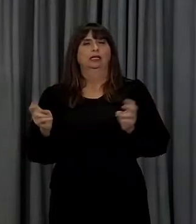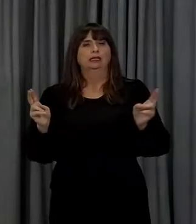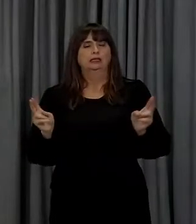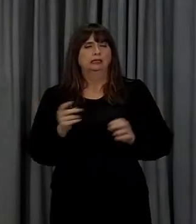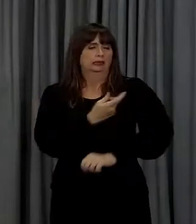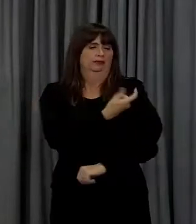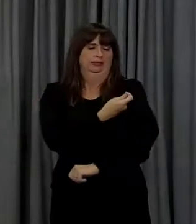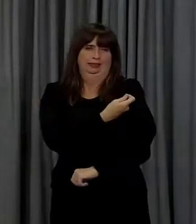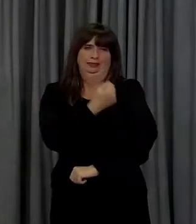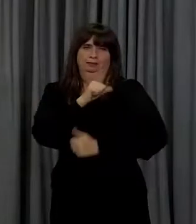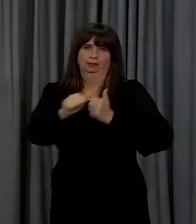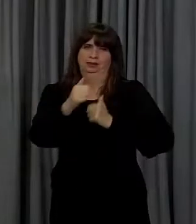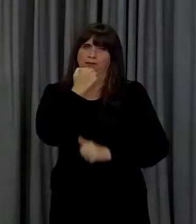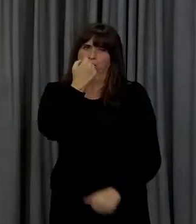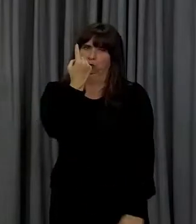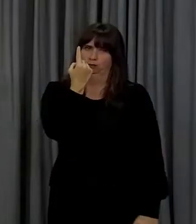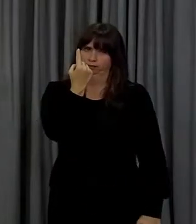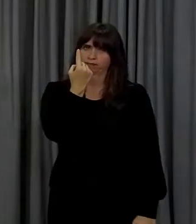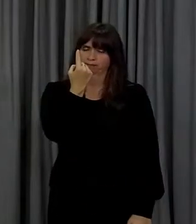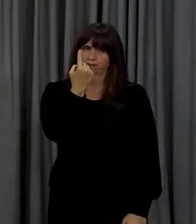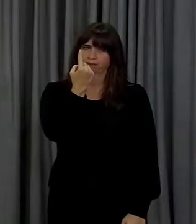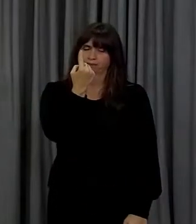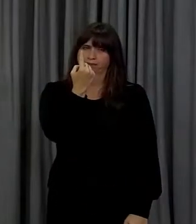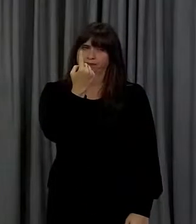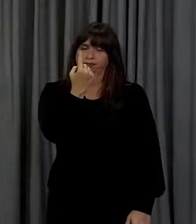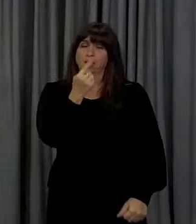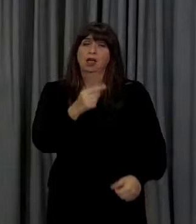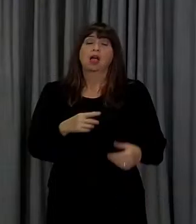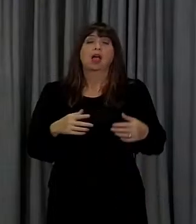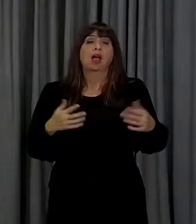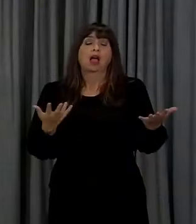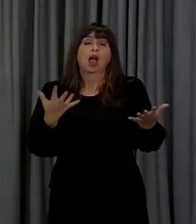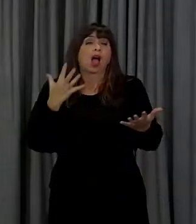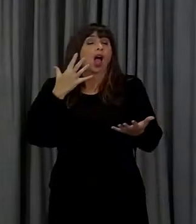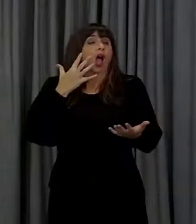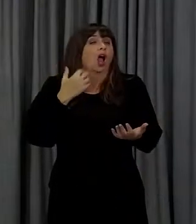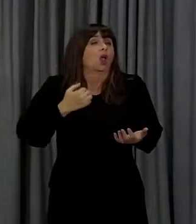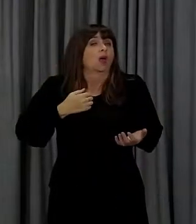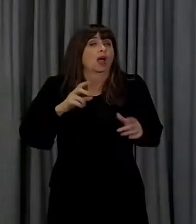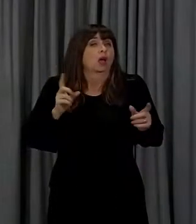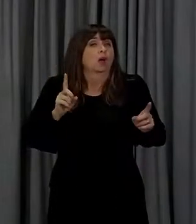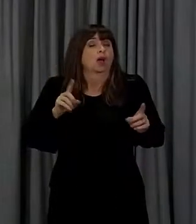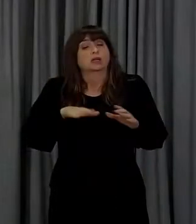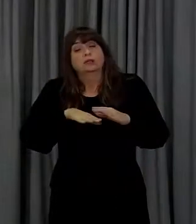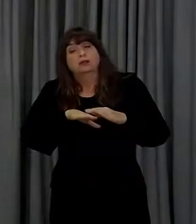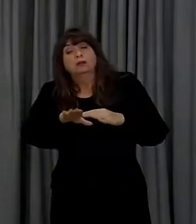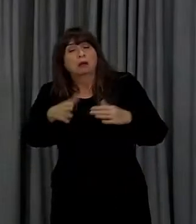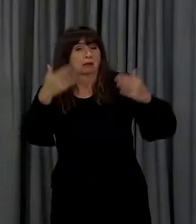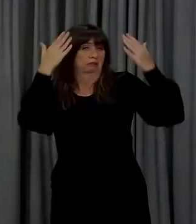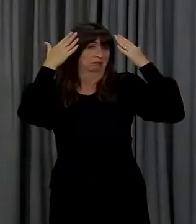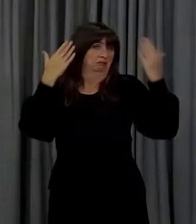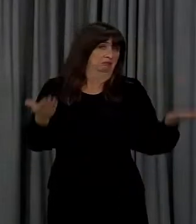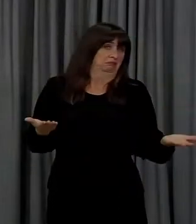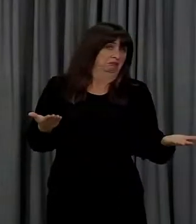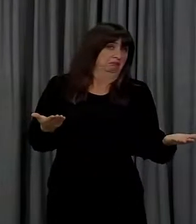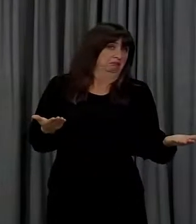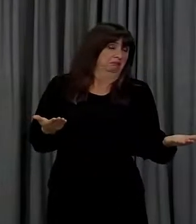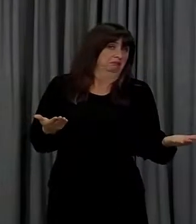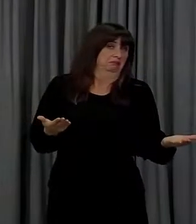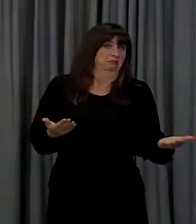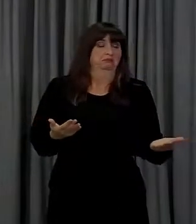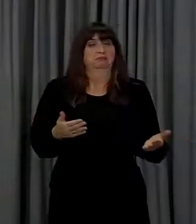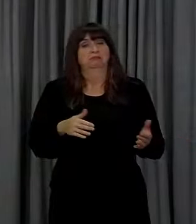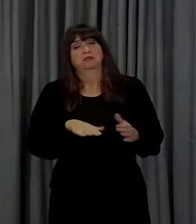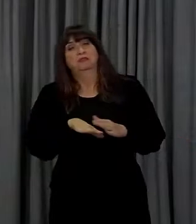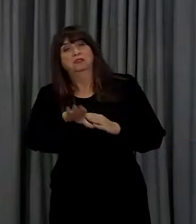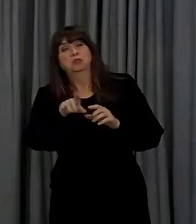urging people to take up that opportunity. Look, there's nothing's off the table ever with this COVID pandemic. We don't know what's coming.